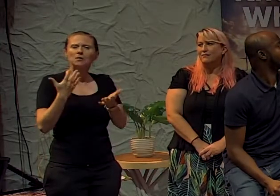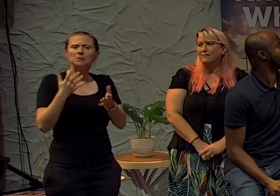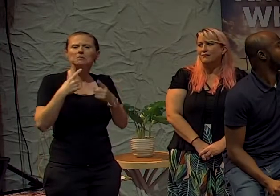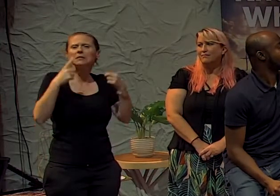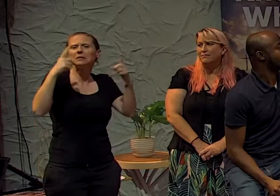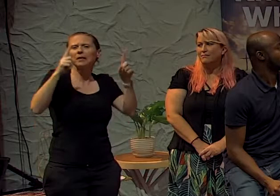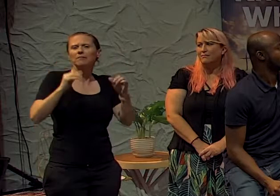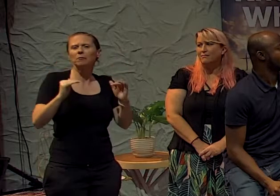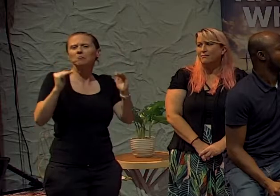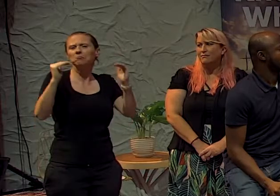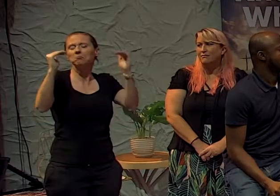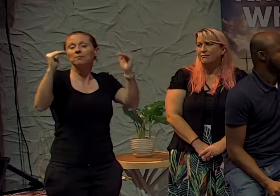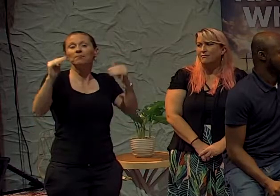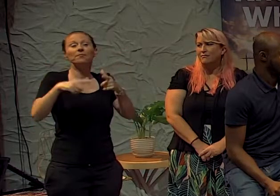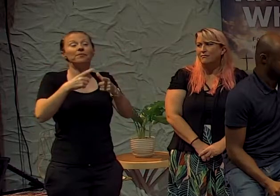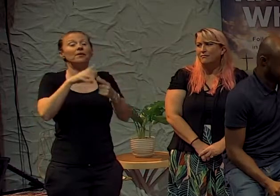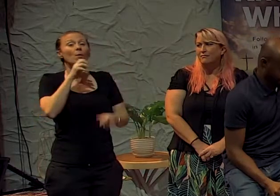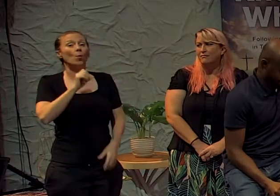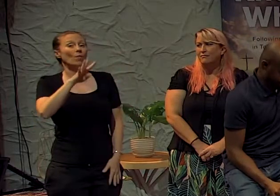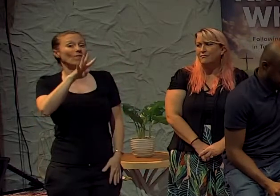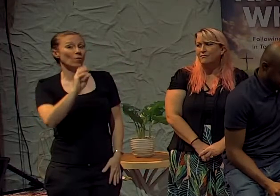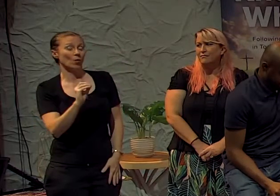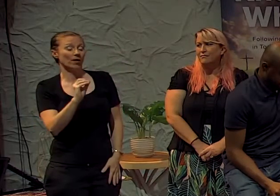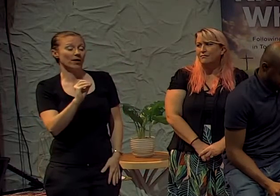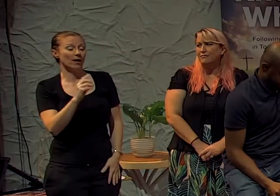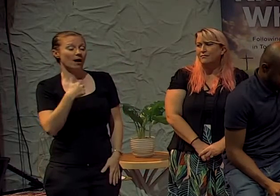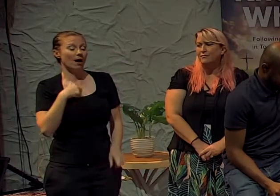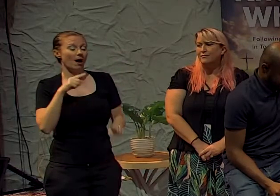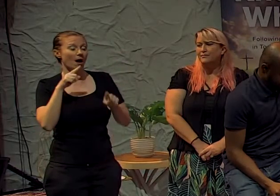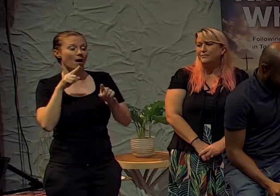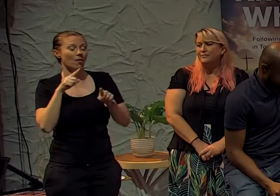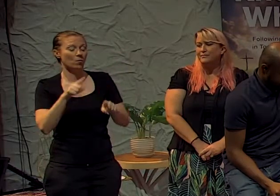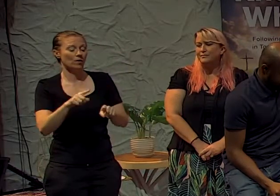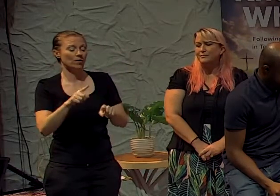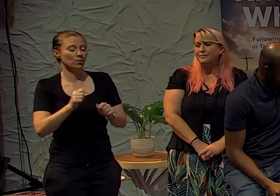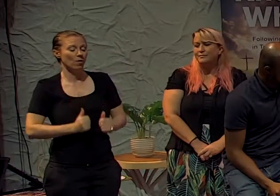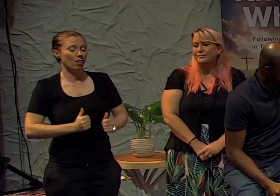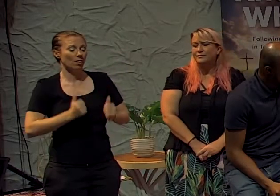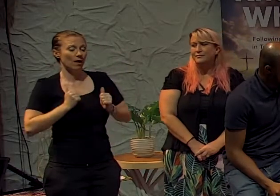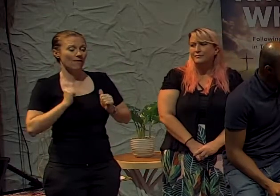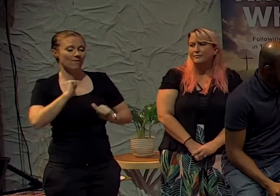then when I turned about 40, I went into this life of an